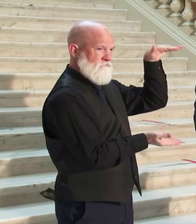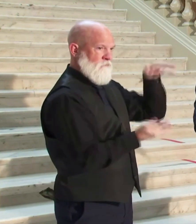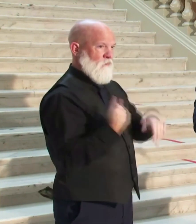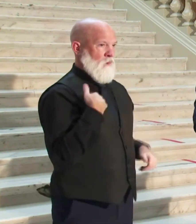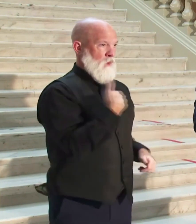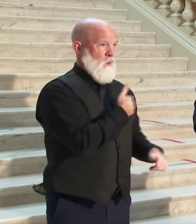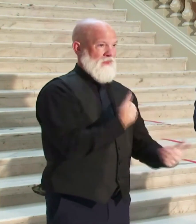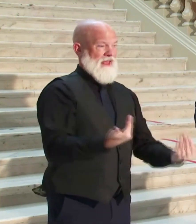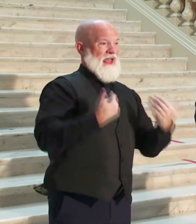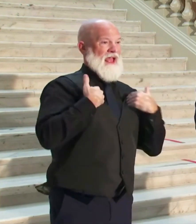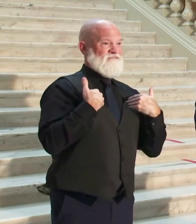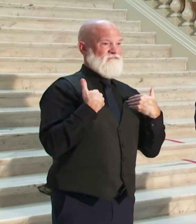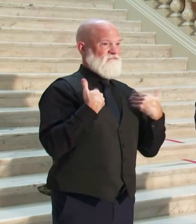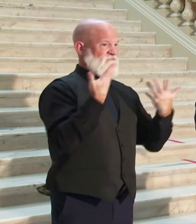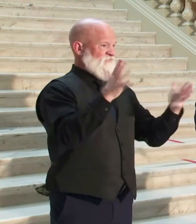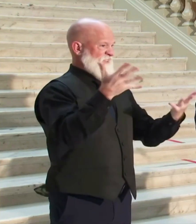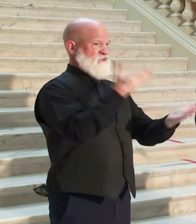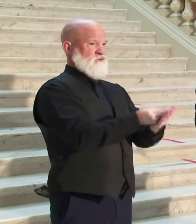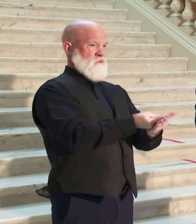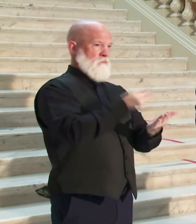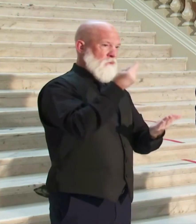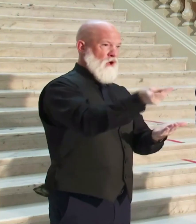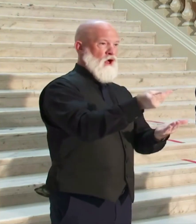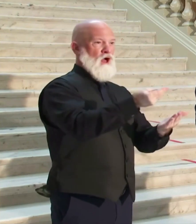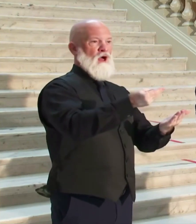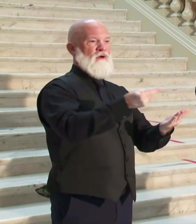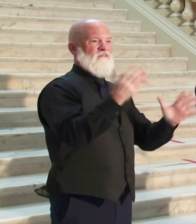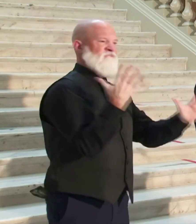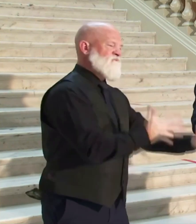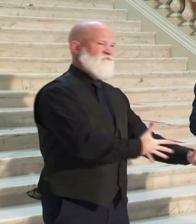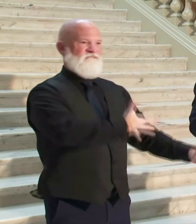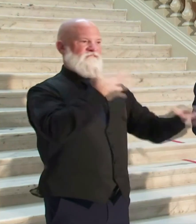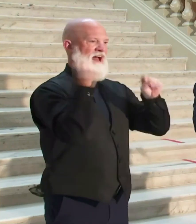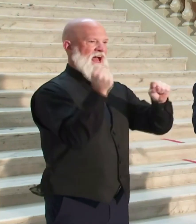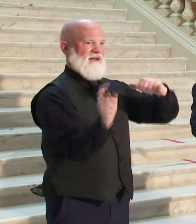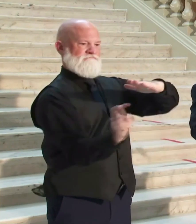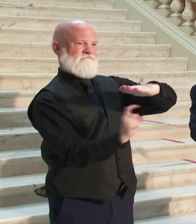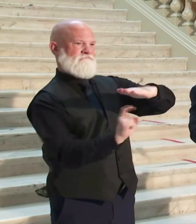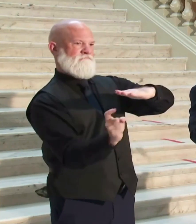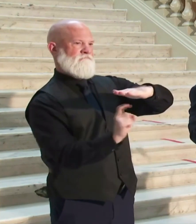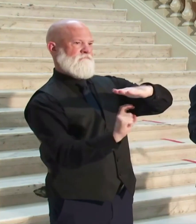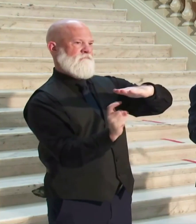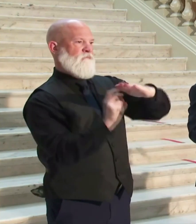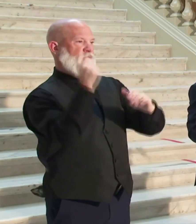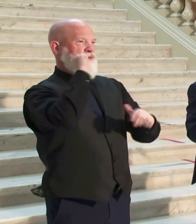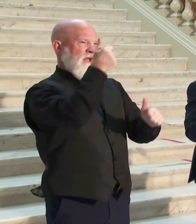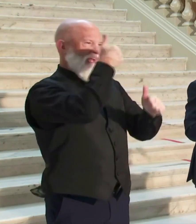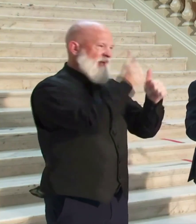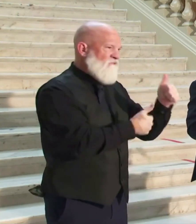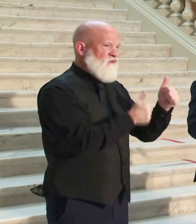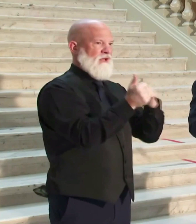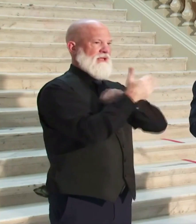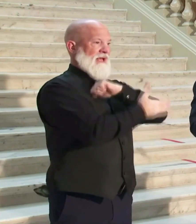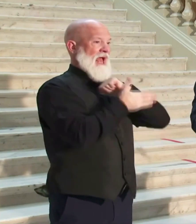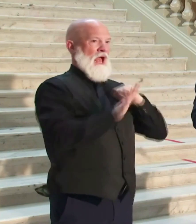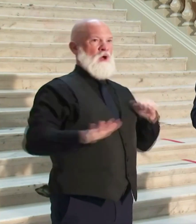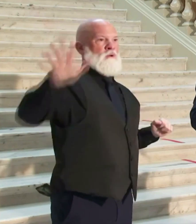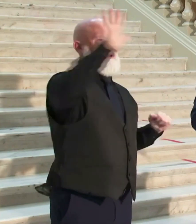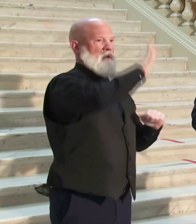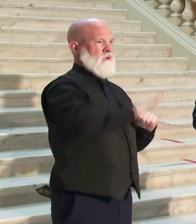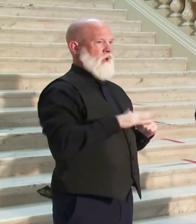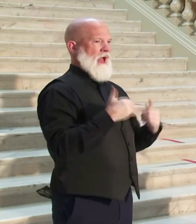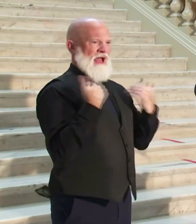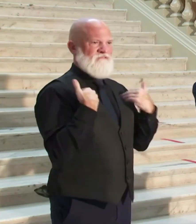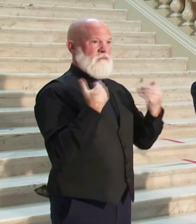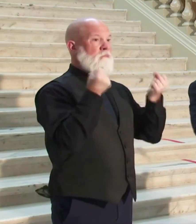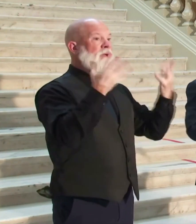high-speed, high-capacity scanner for every single county, regardless of size. Big counties have multiples of these. And what they're going to do is they will